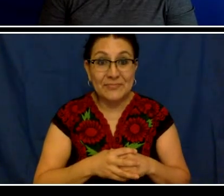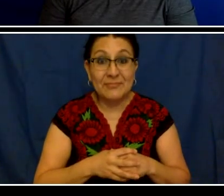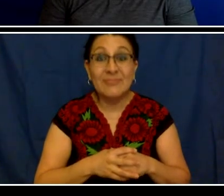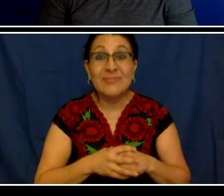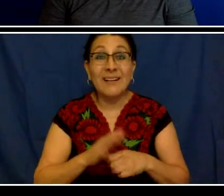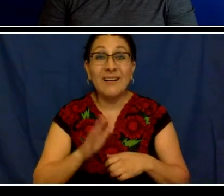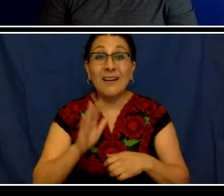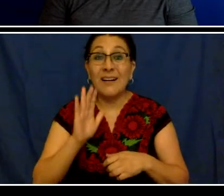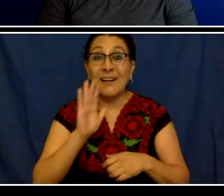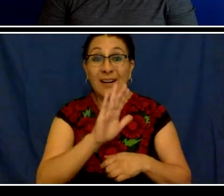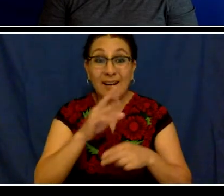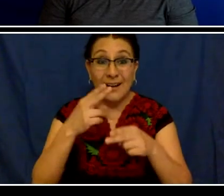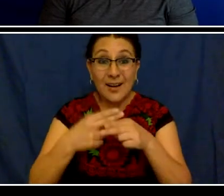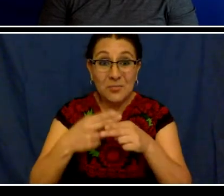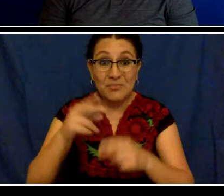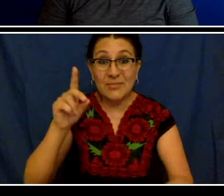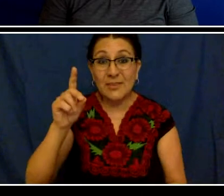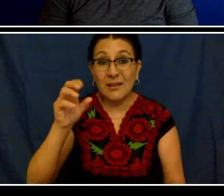march was,